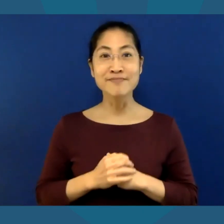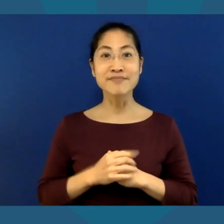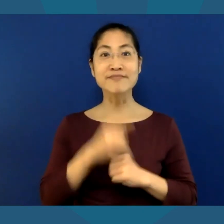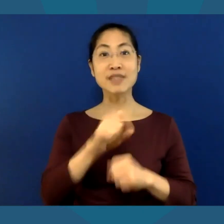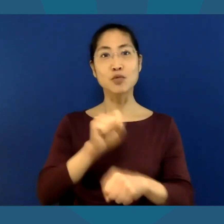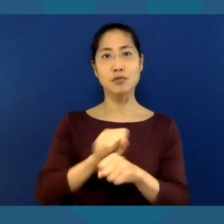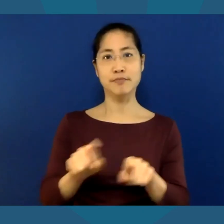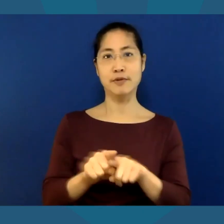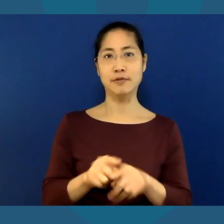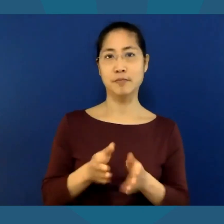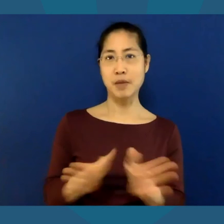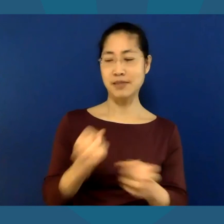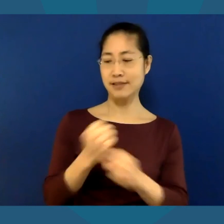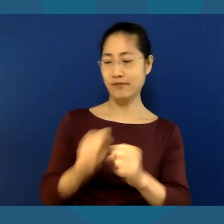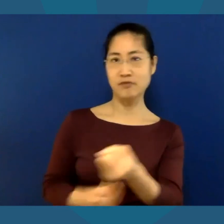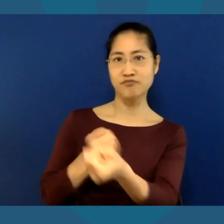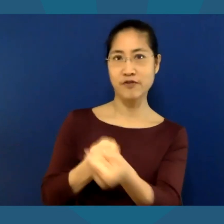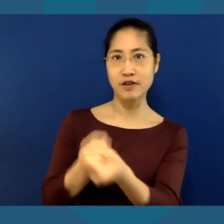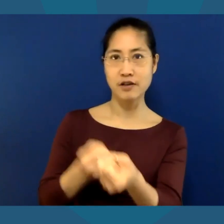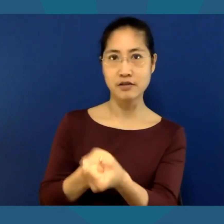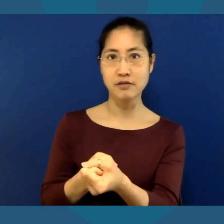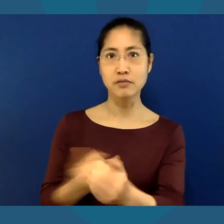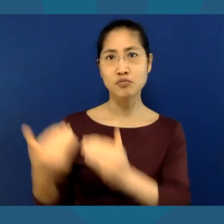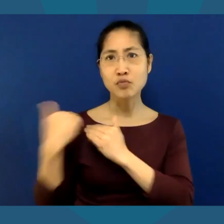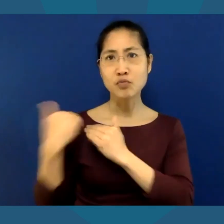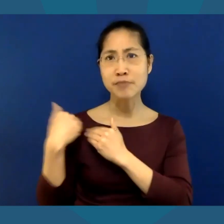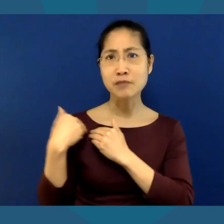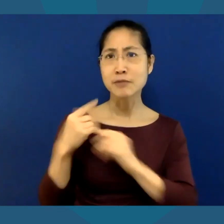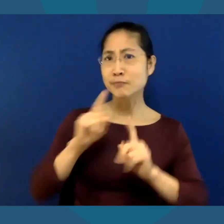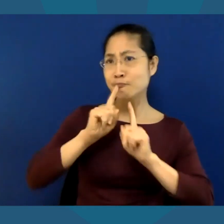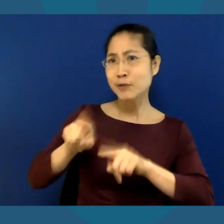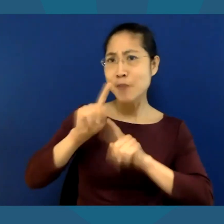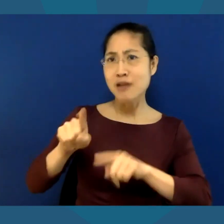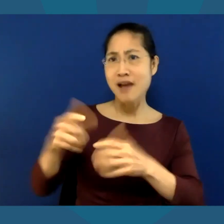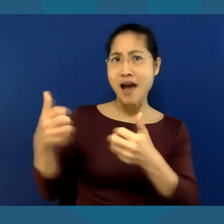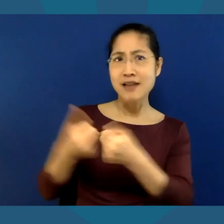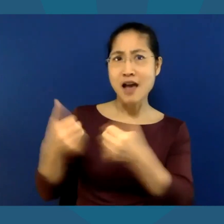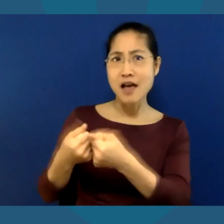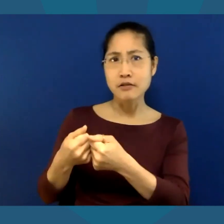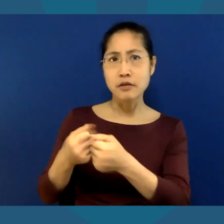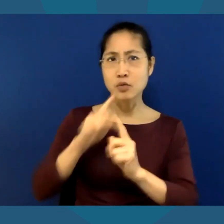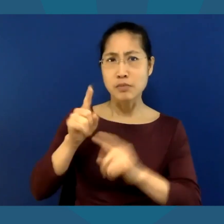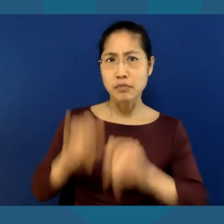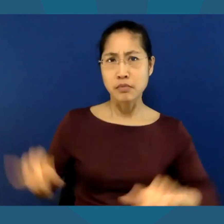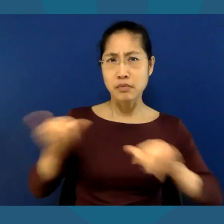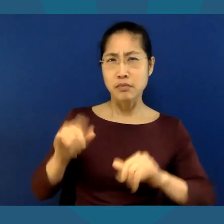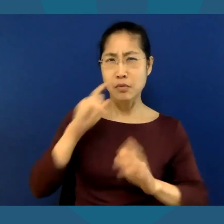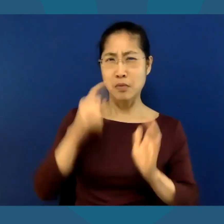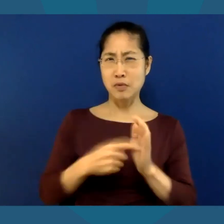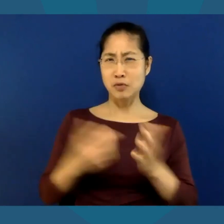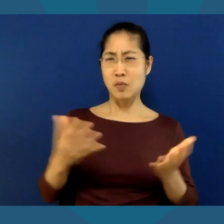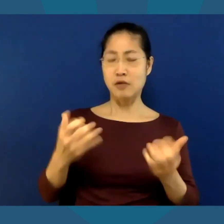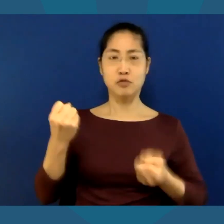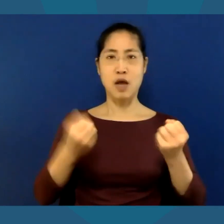As a public safety advocate, he became concerned about distracted driving after responding to far too